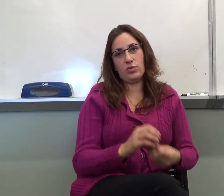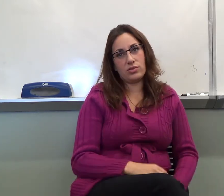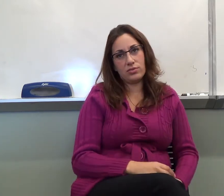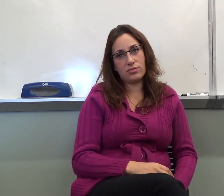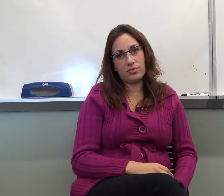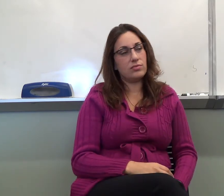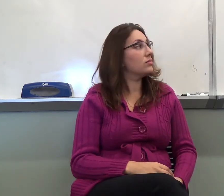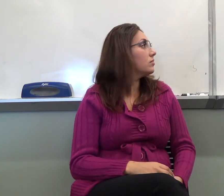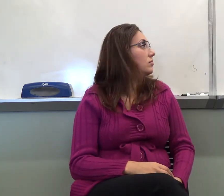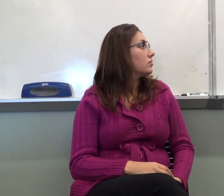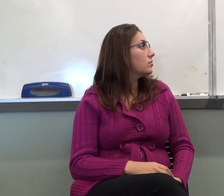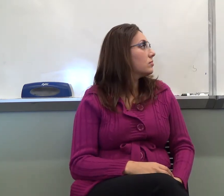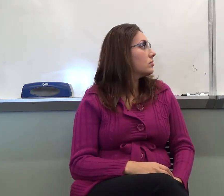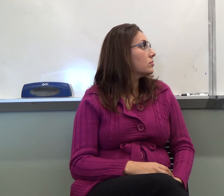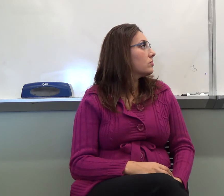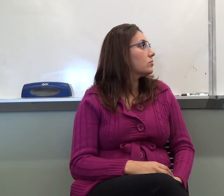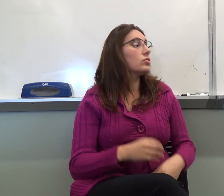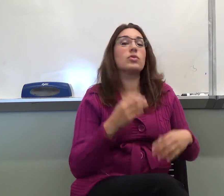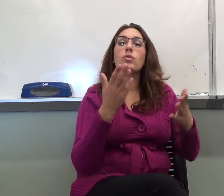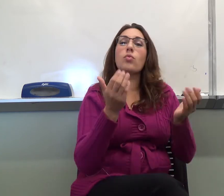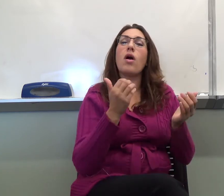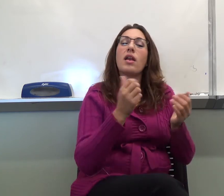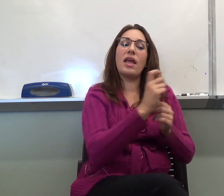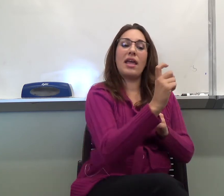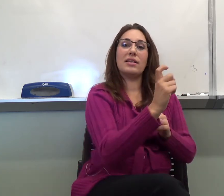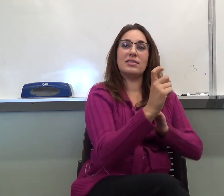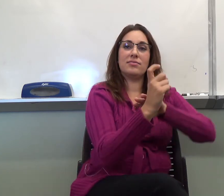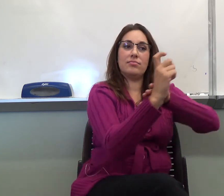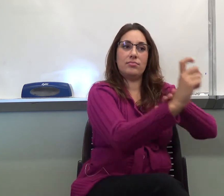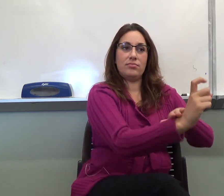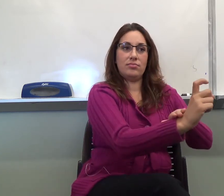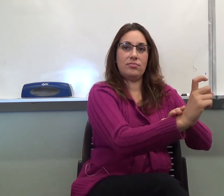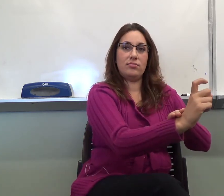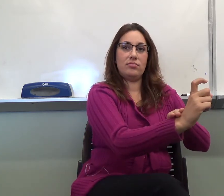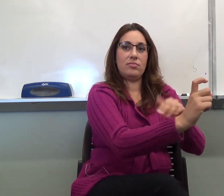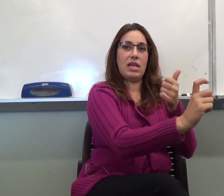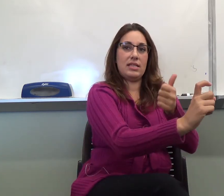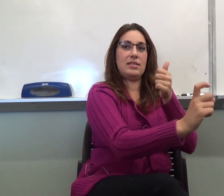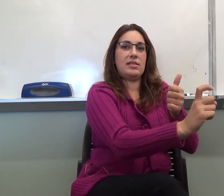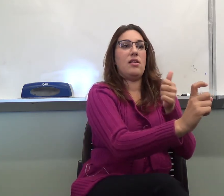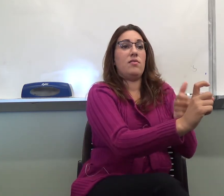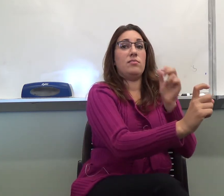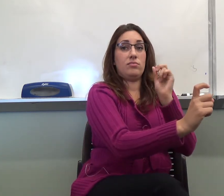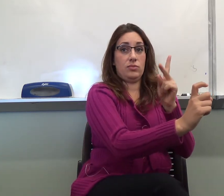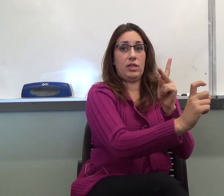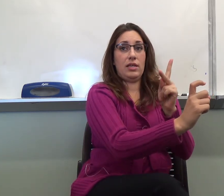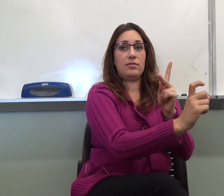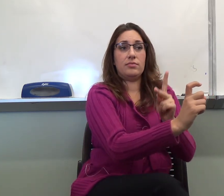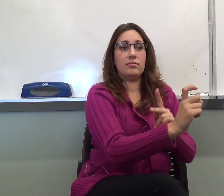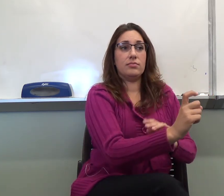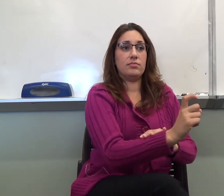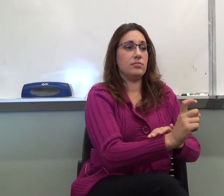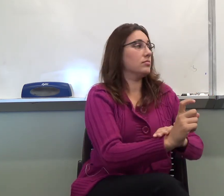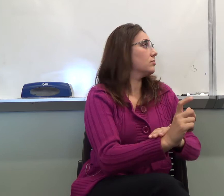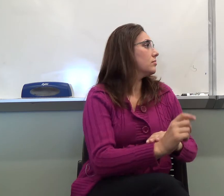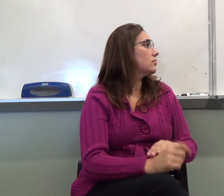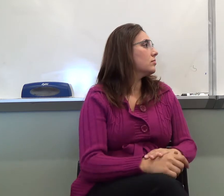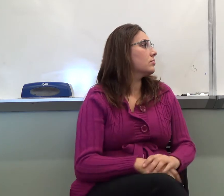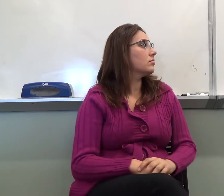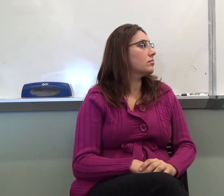and that's what we're after here, isolating that x. Okay. Now here's the best way to do